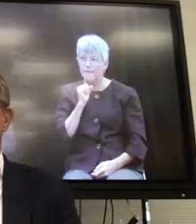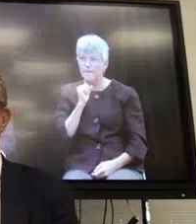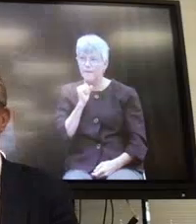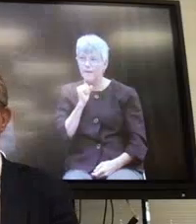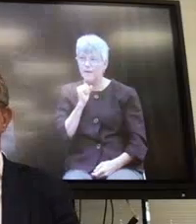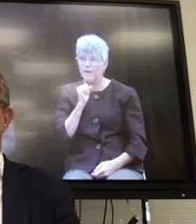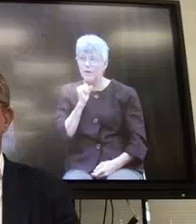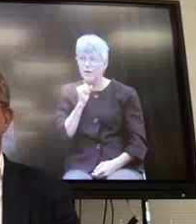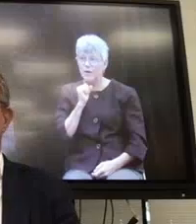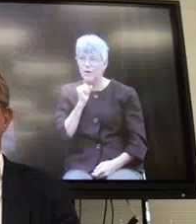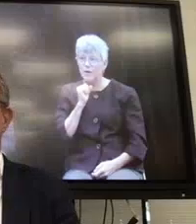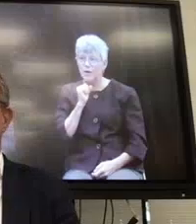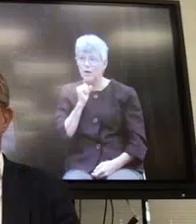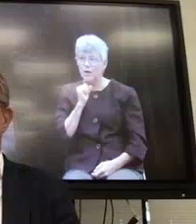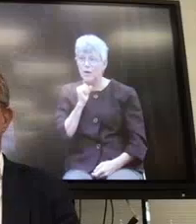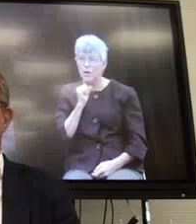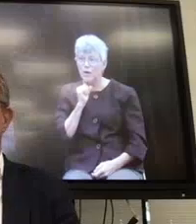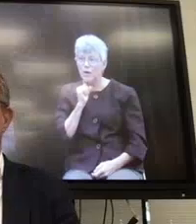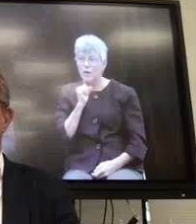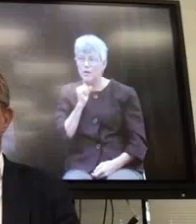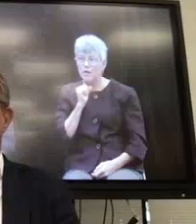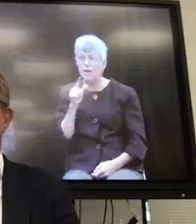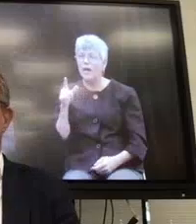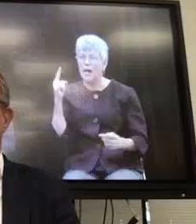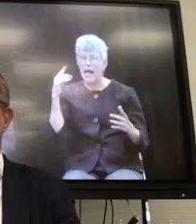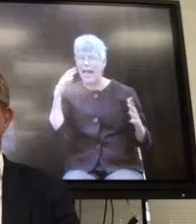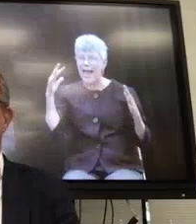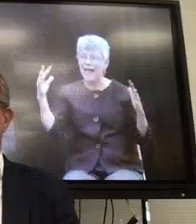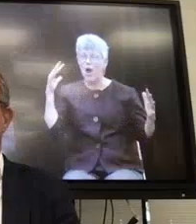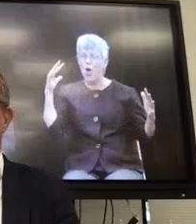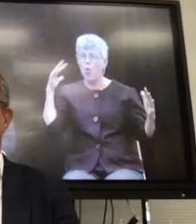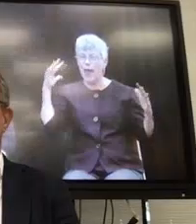Okay. Okay, sorry about that.